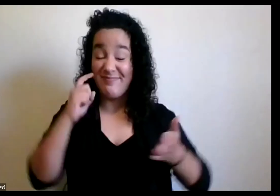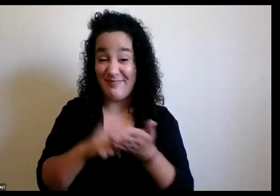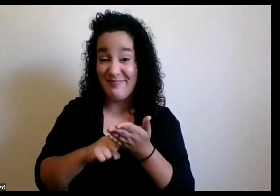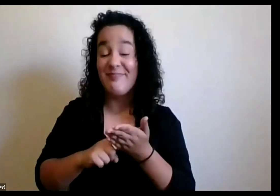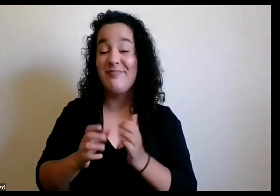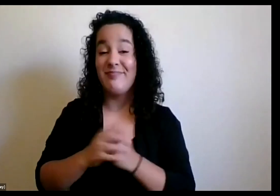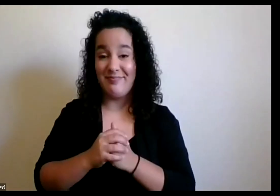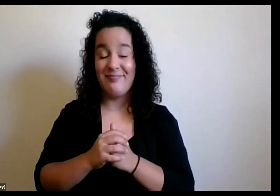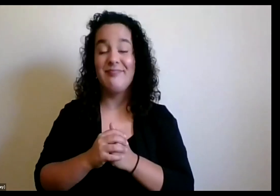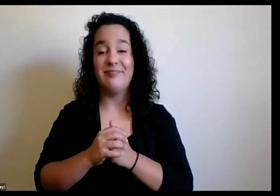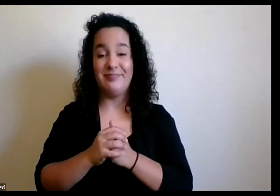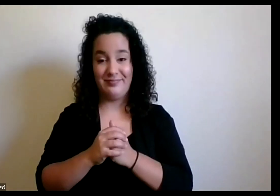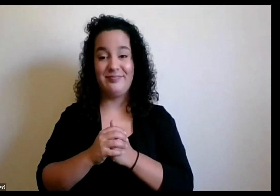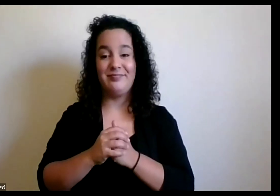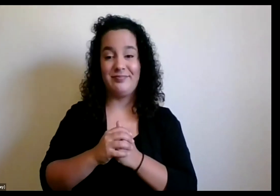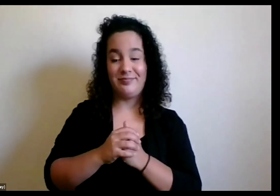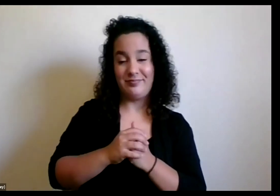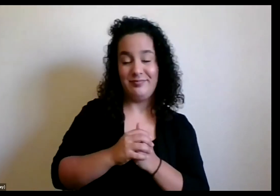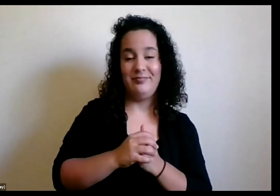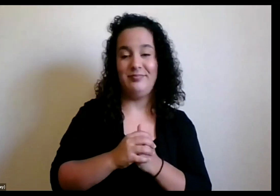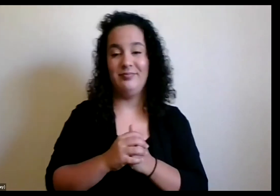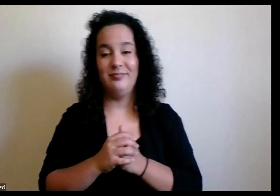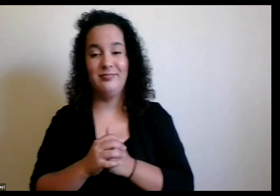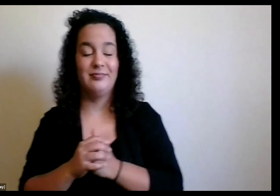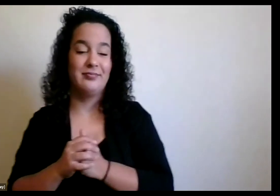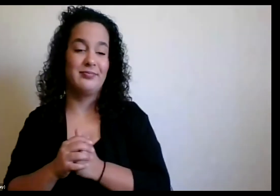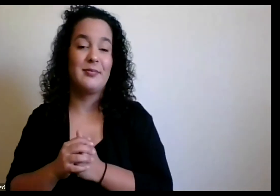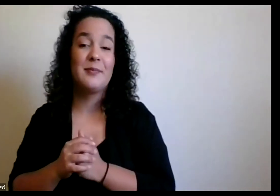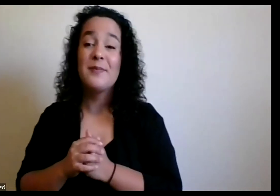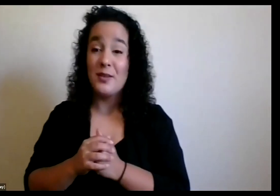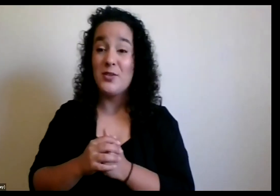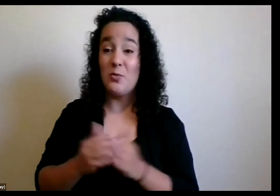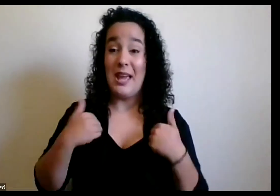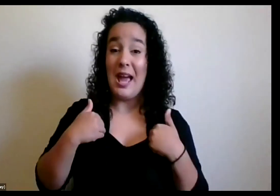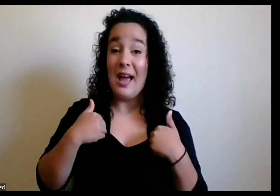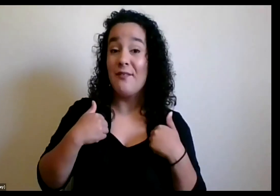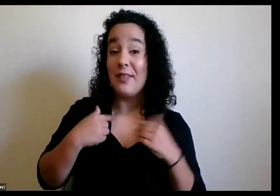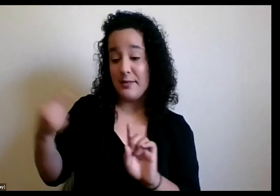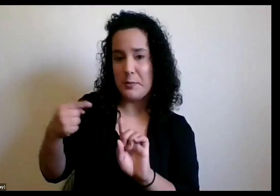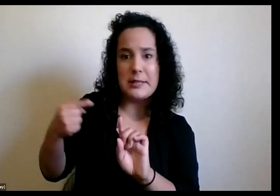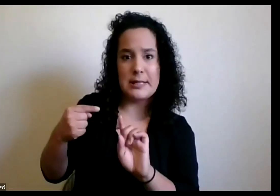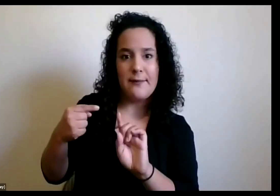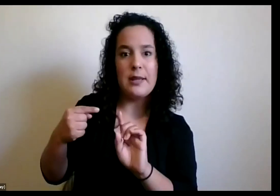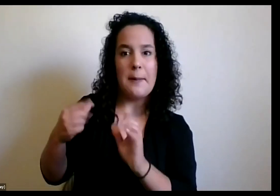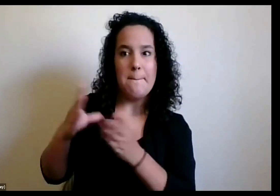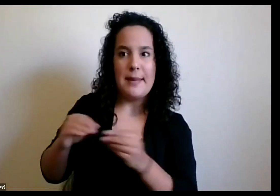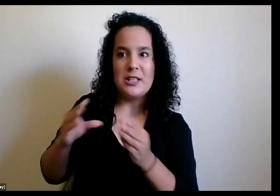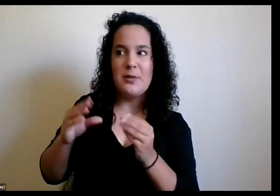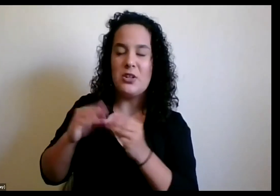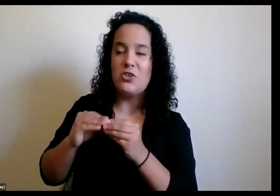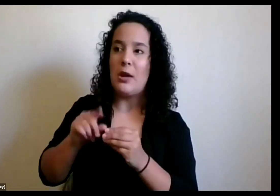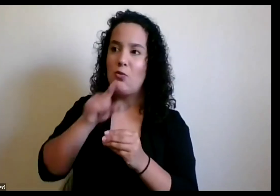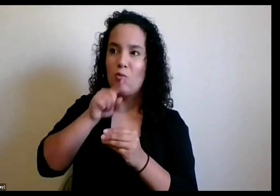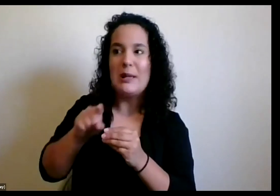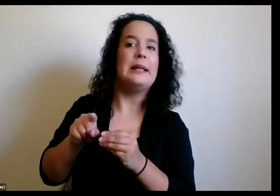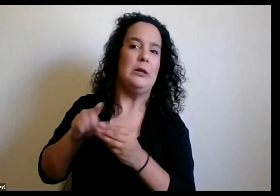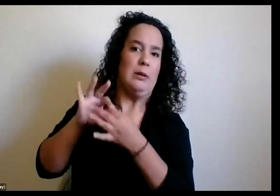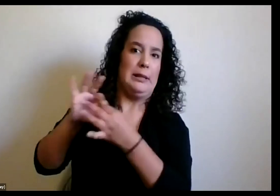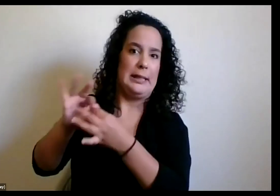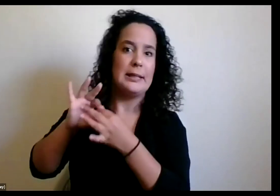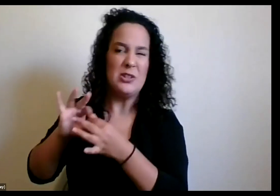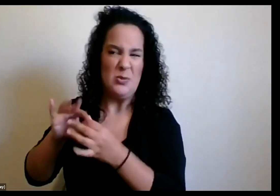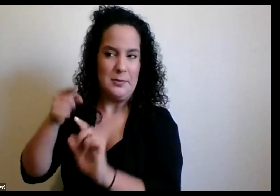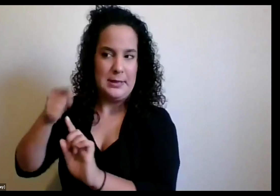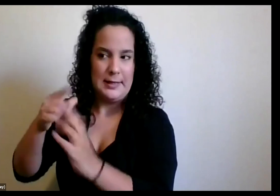specific messages to speak to specific audiences. So we know that many counties probably have a lot of rugged